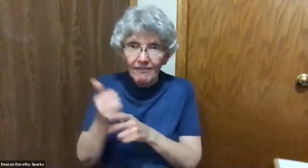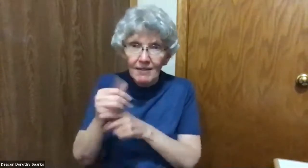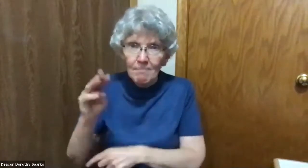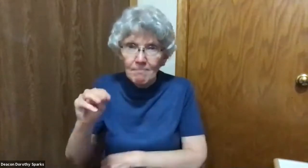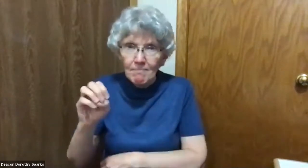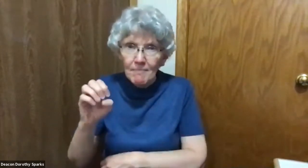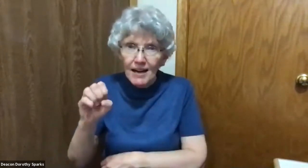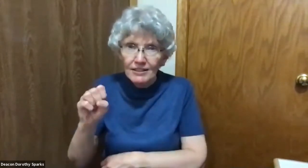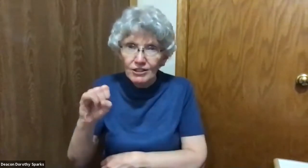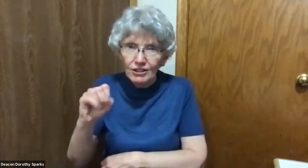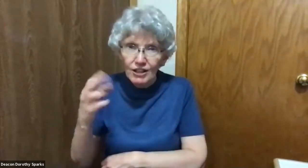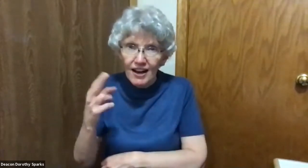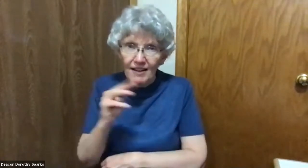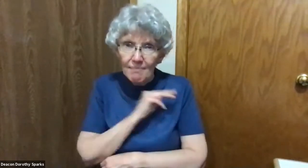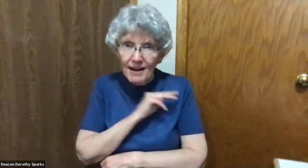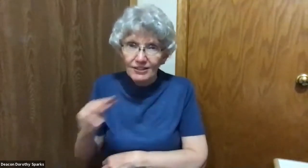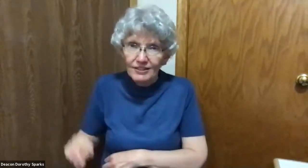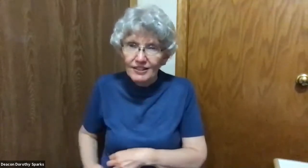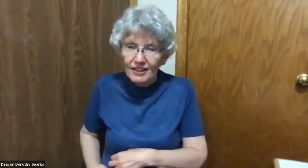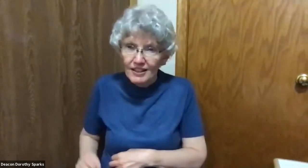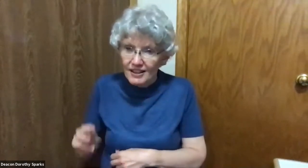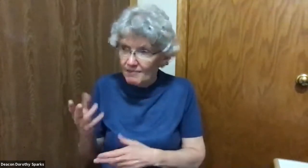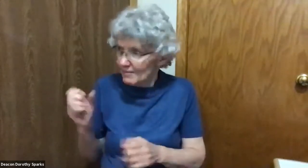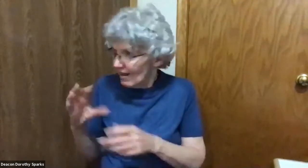could John be the Messiah?